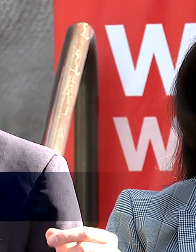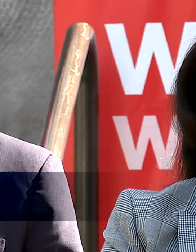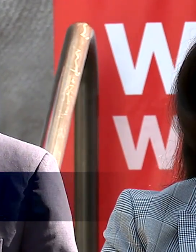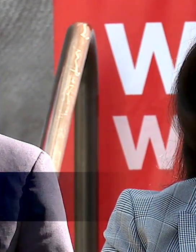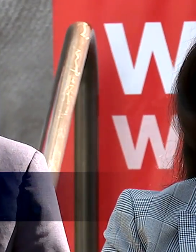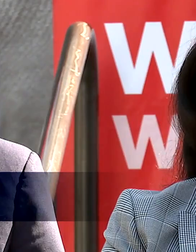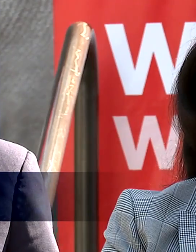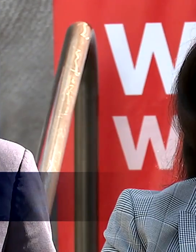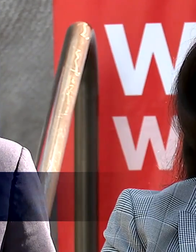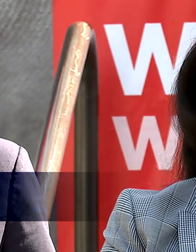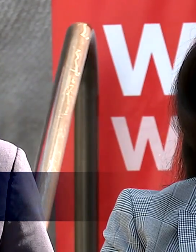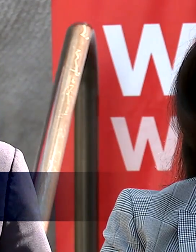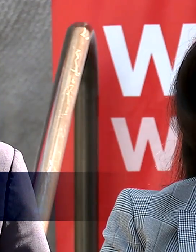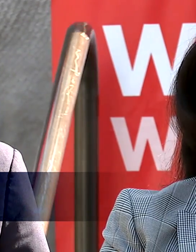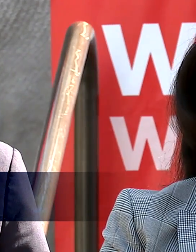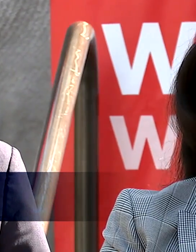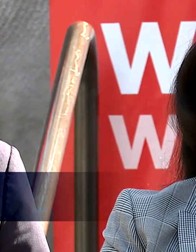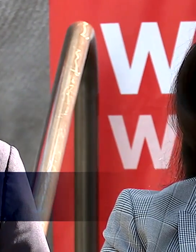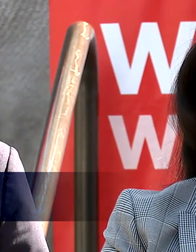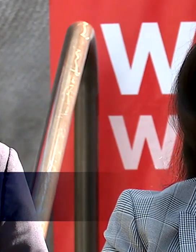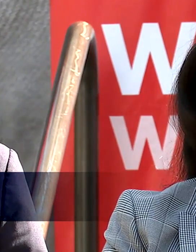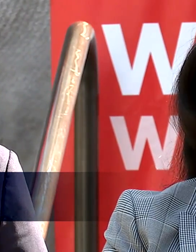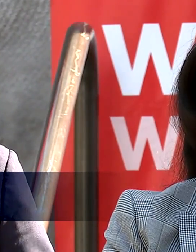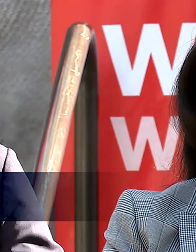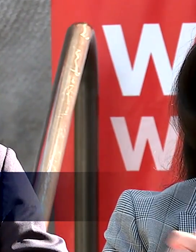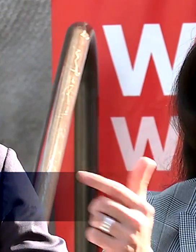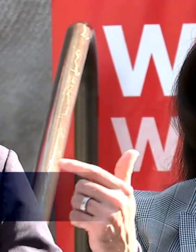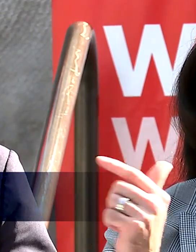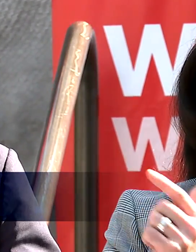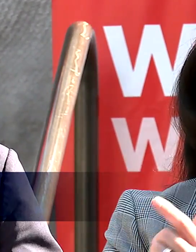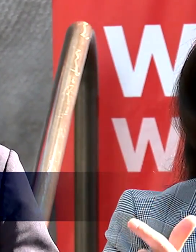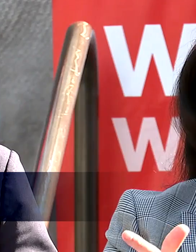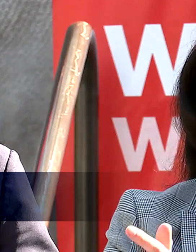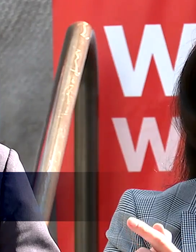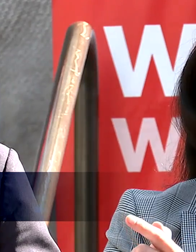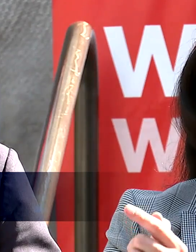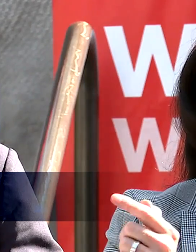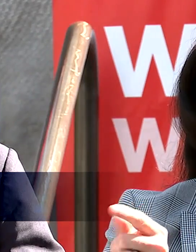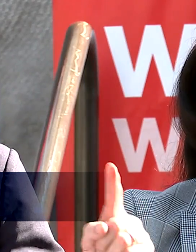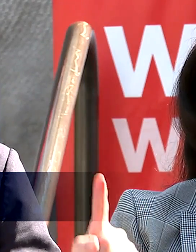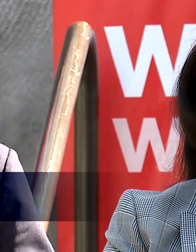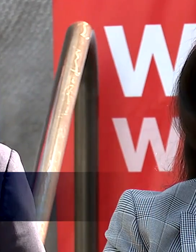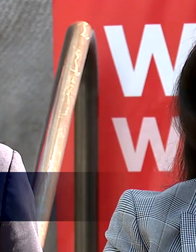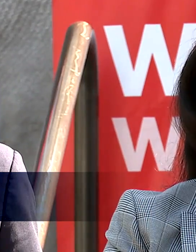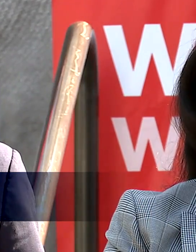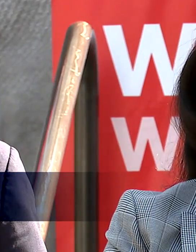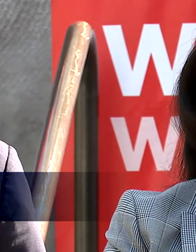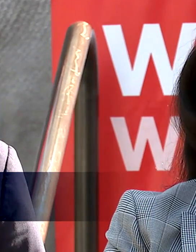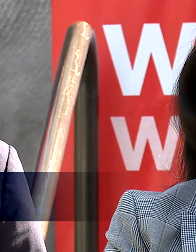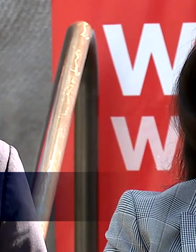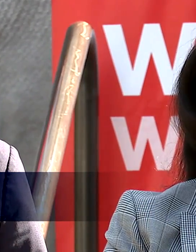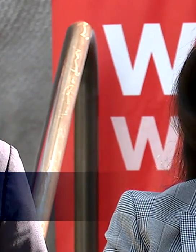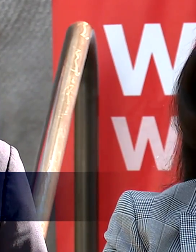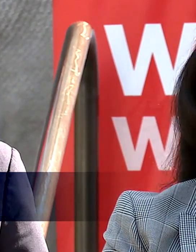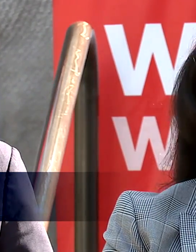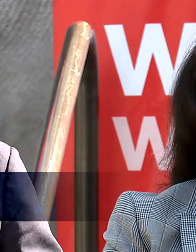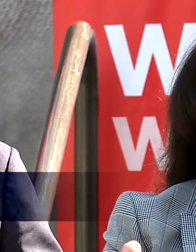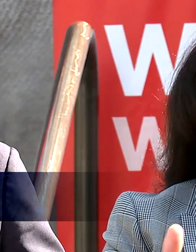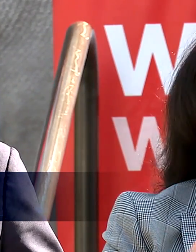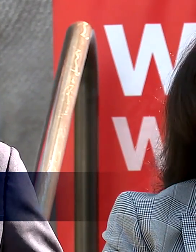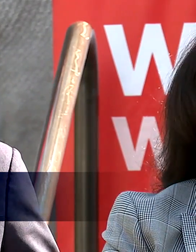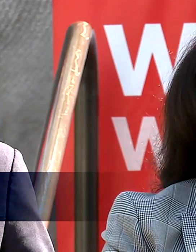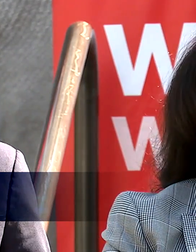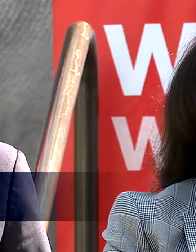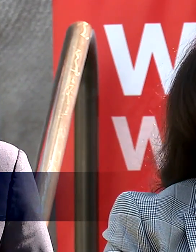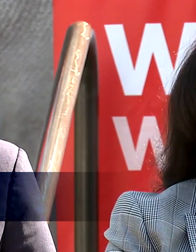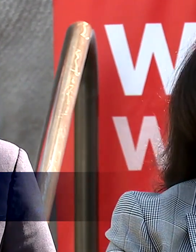91% of the women who are on Skid Row and around here are the survivors of sexual and or domestic violence, either now